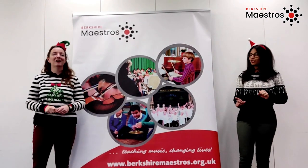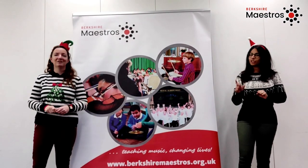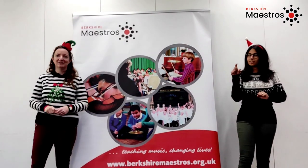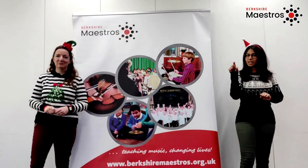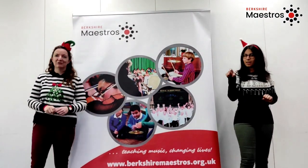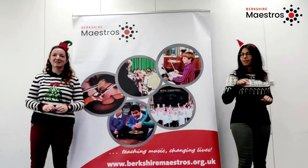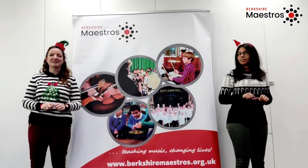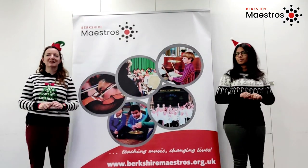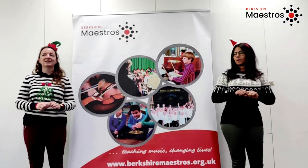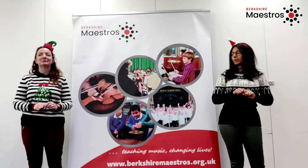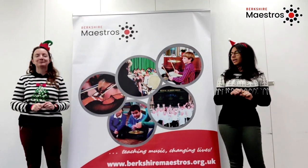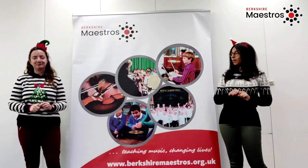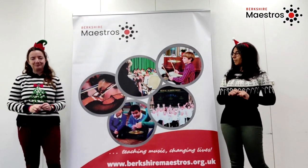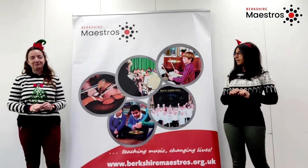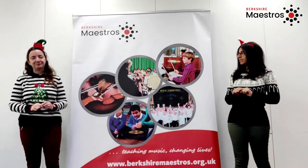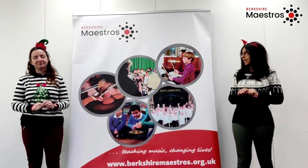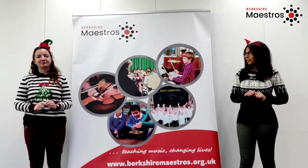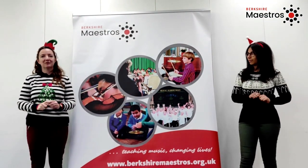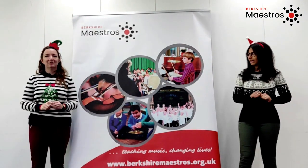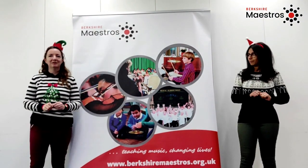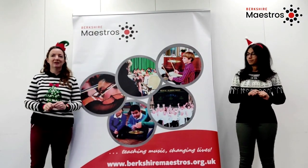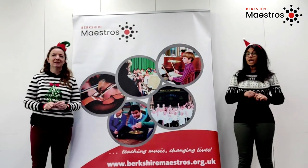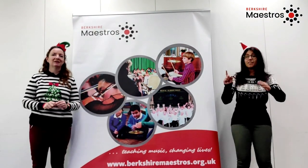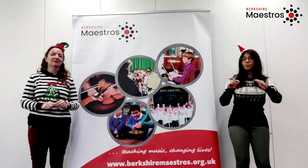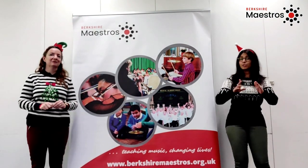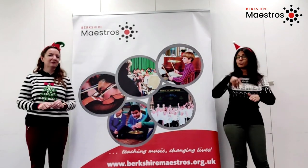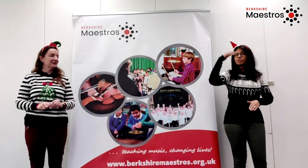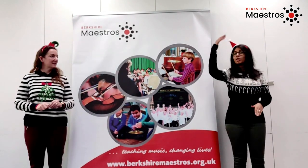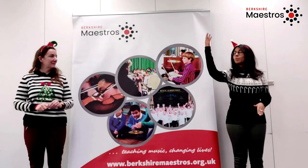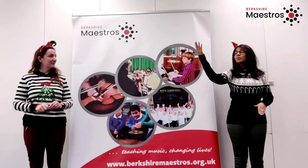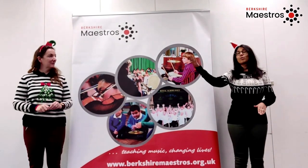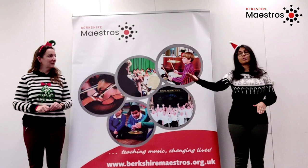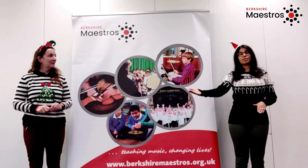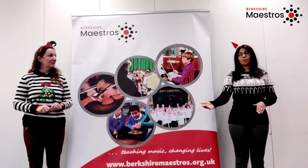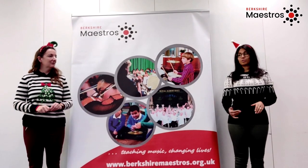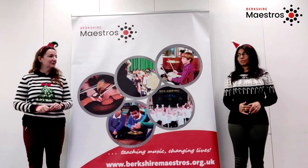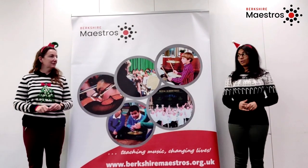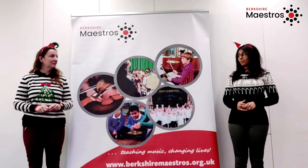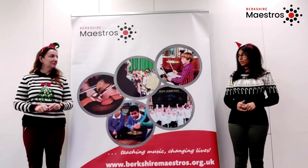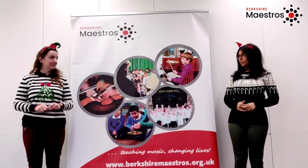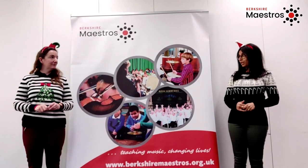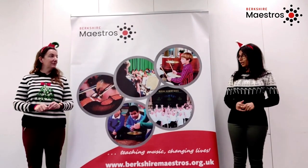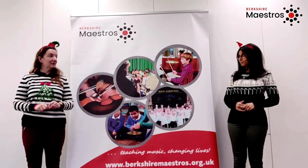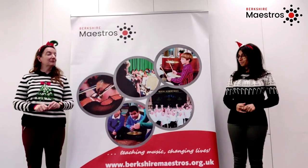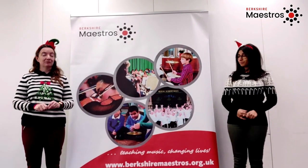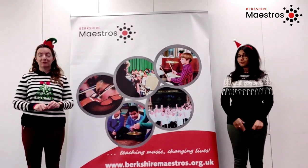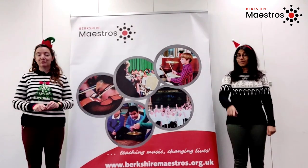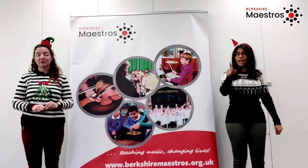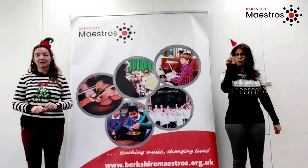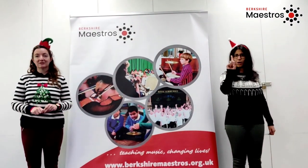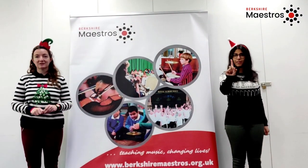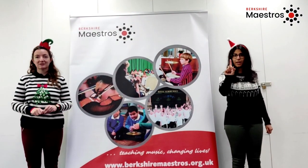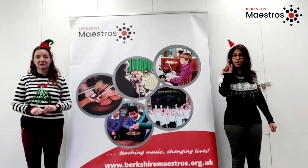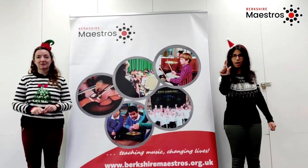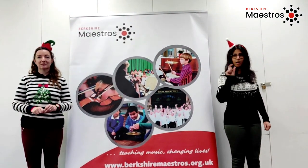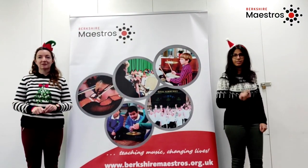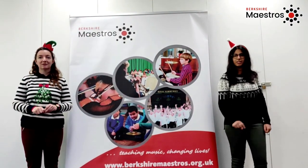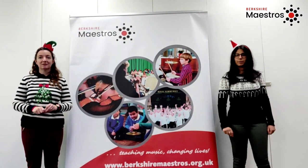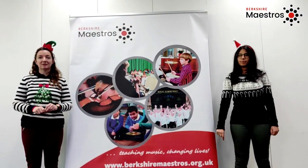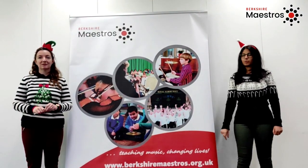So just that last bit, we come back together again. Okay. And then we do snow has fallen, snow on snow, which we know. Brilliant. And when that last in the bleak